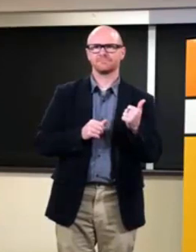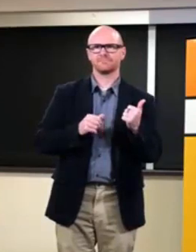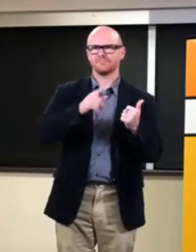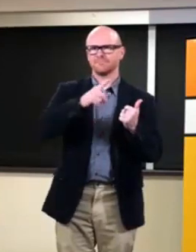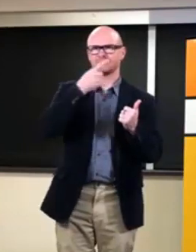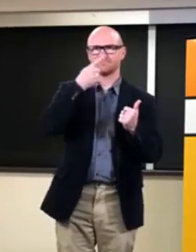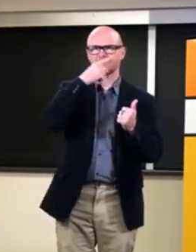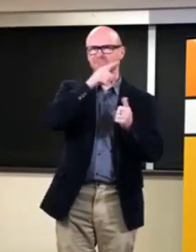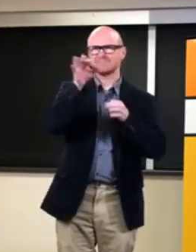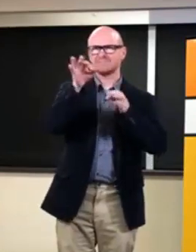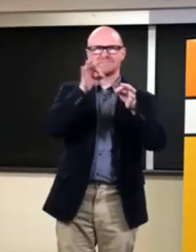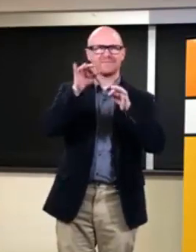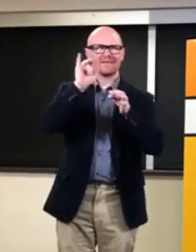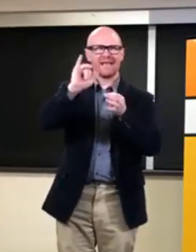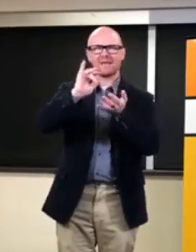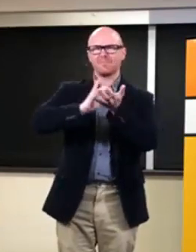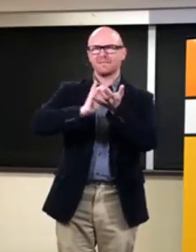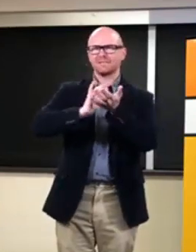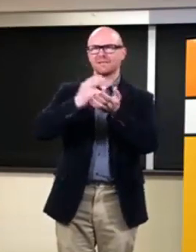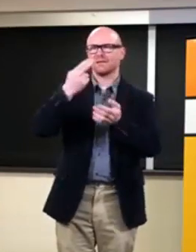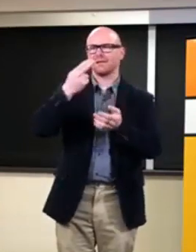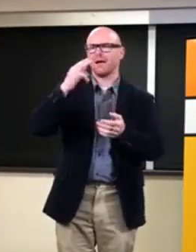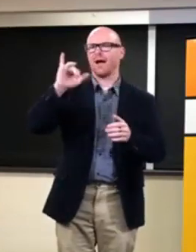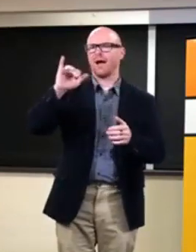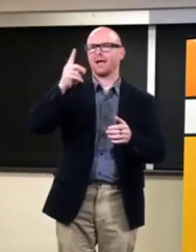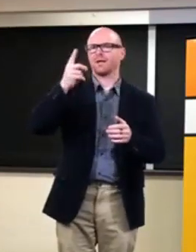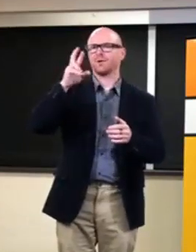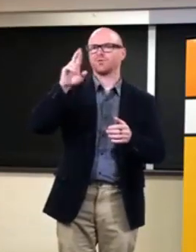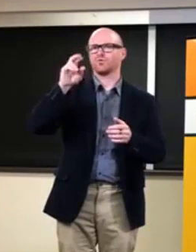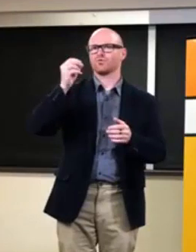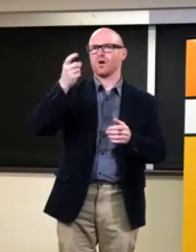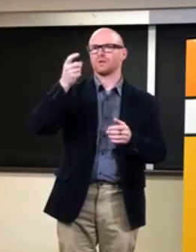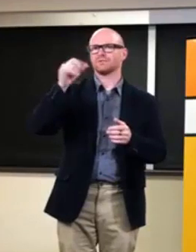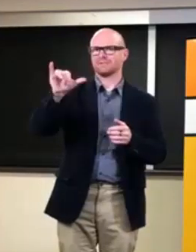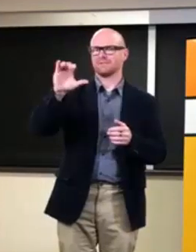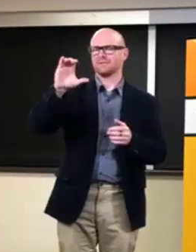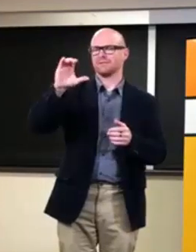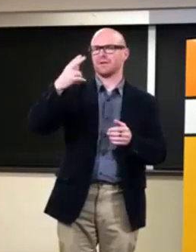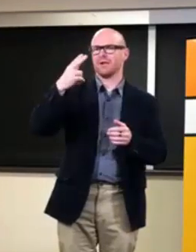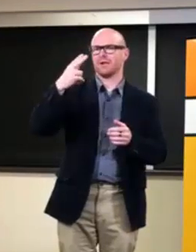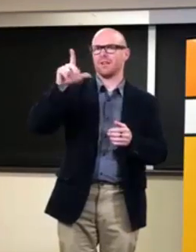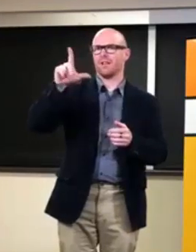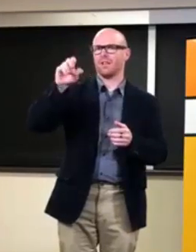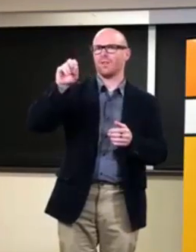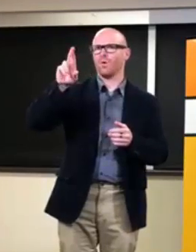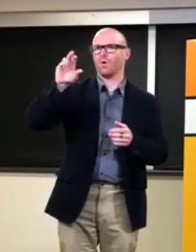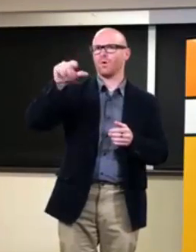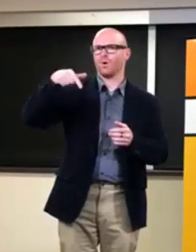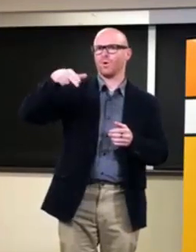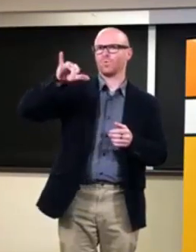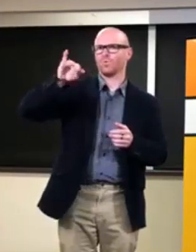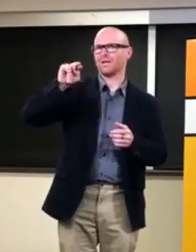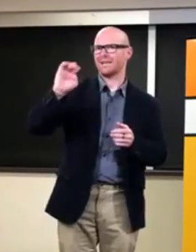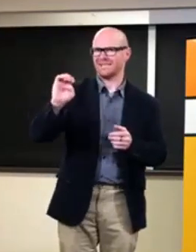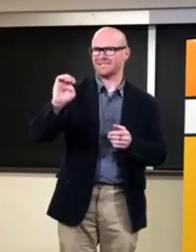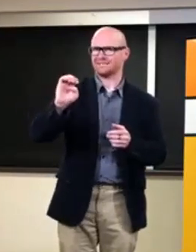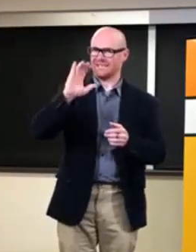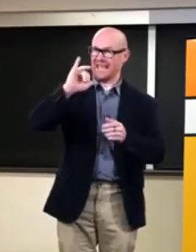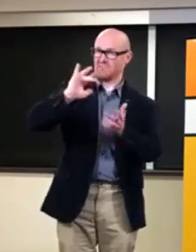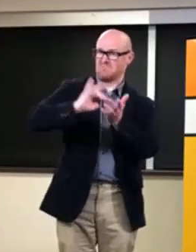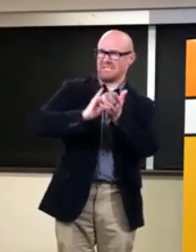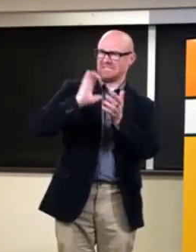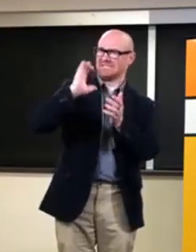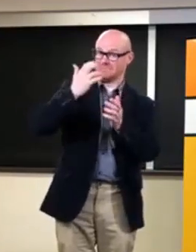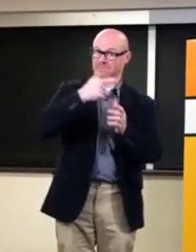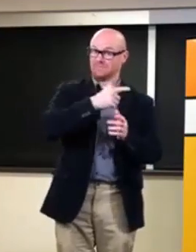hydroxychloroquine situation here in Utah? Is it available? Is it being prescribed? There was some confusion over the weekend about whether